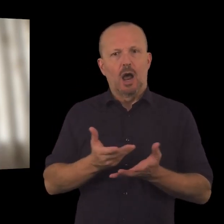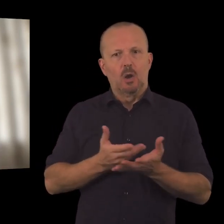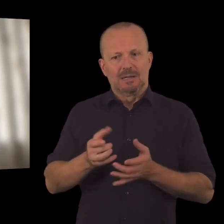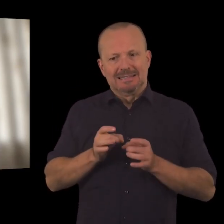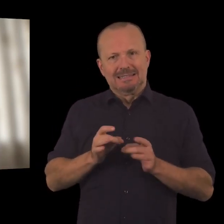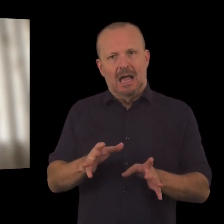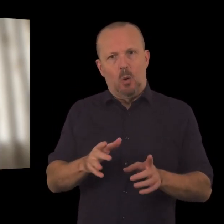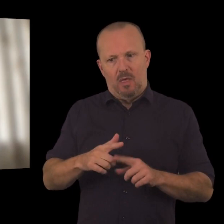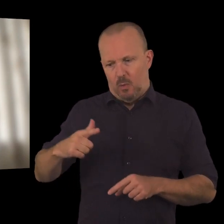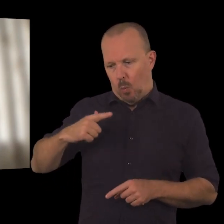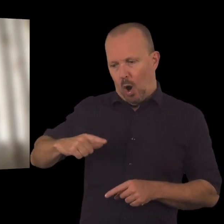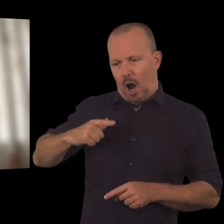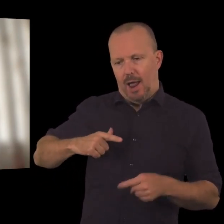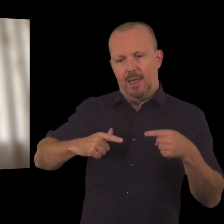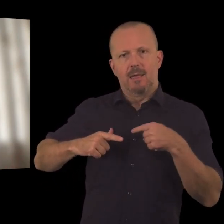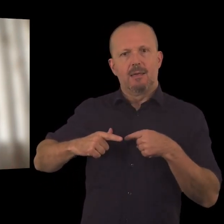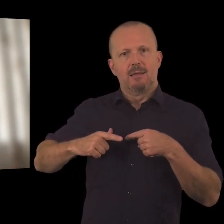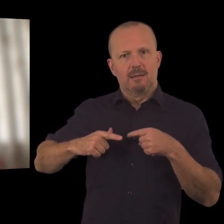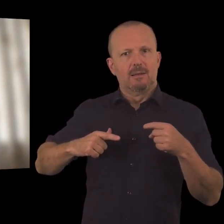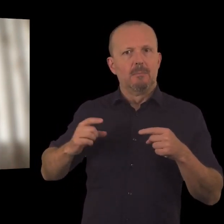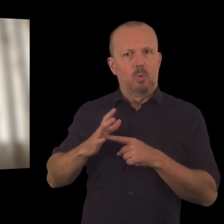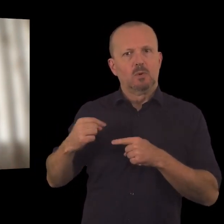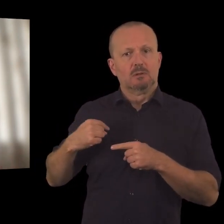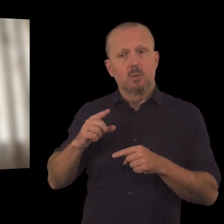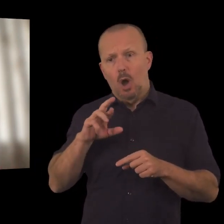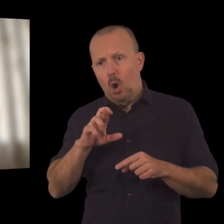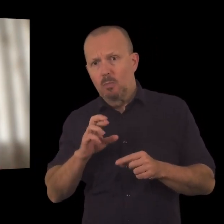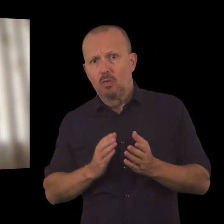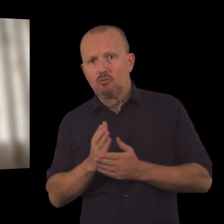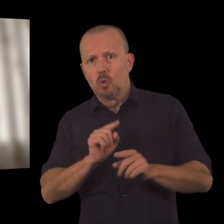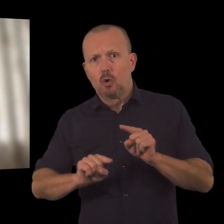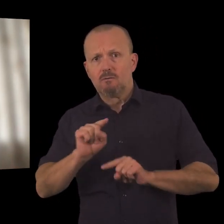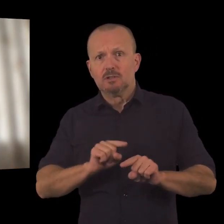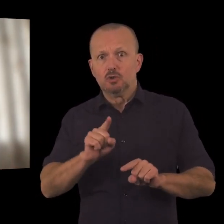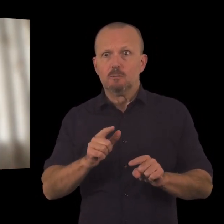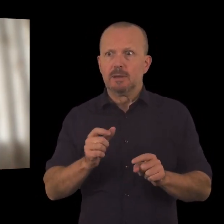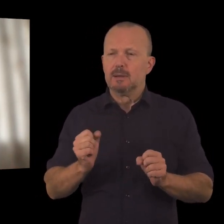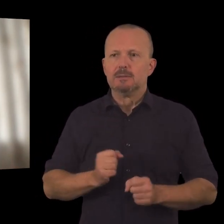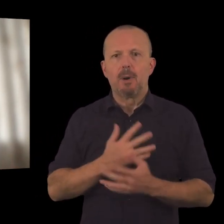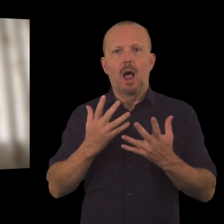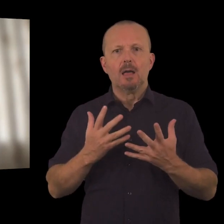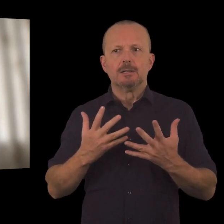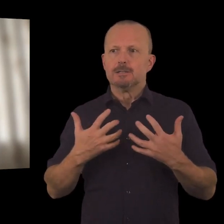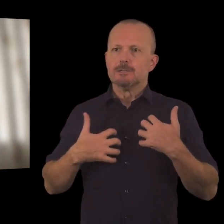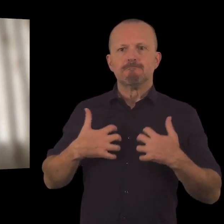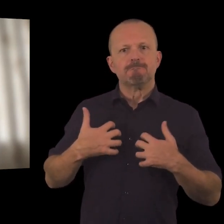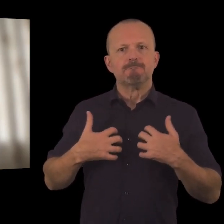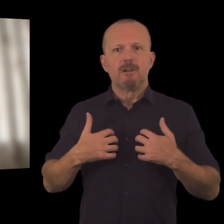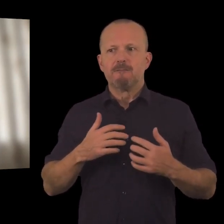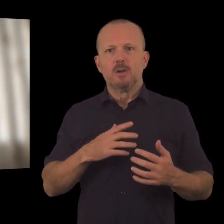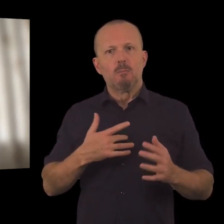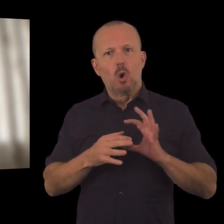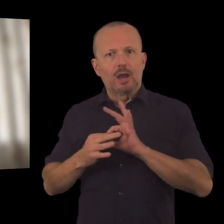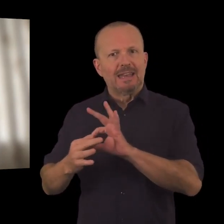why. And we hope that you've been inspired and been energized and felt a bit more connected in these disconnecting times,